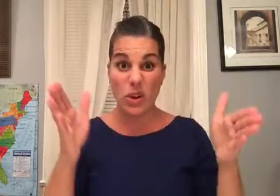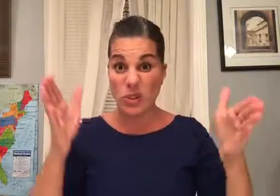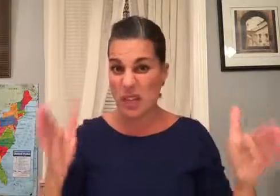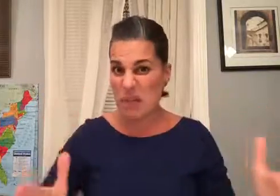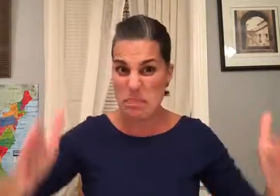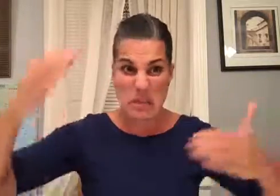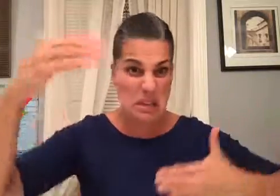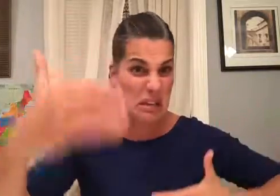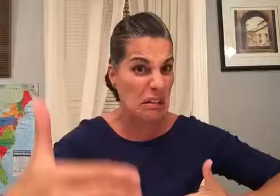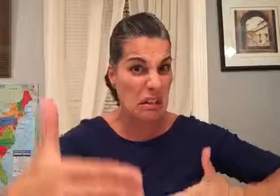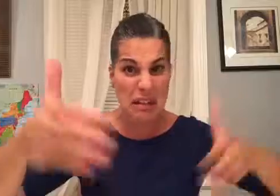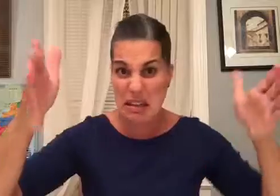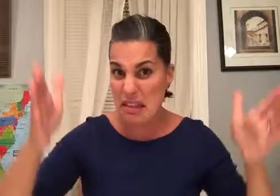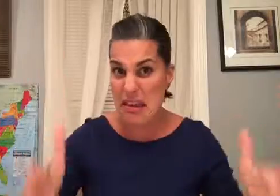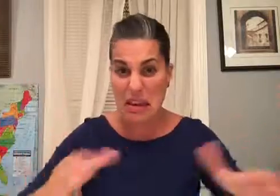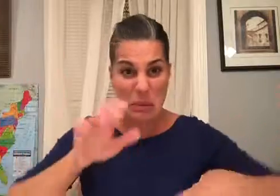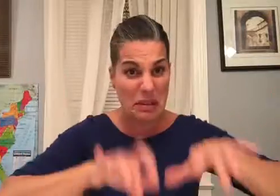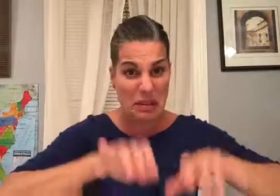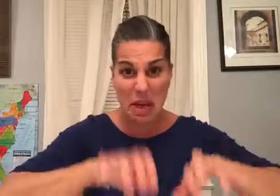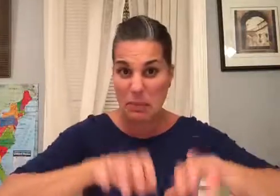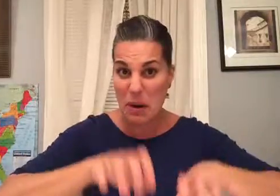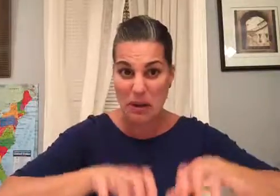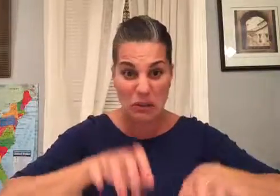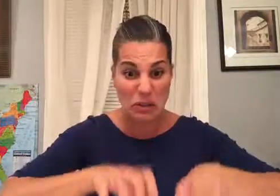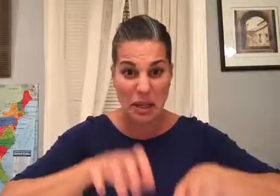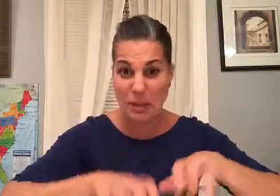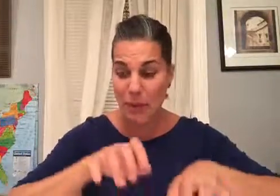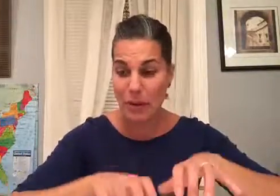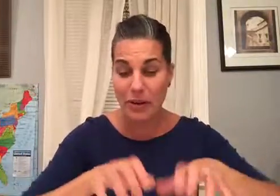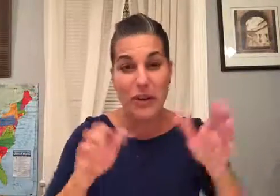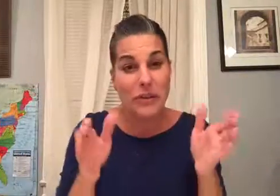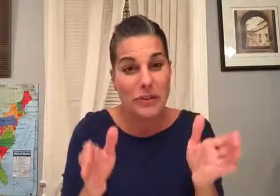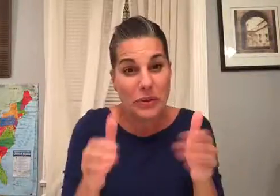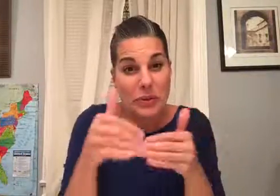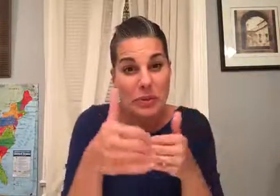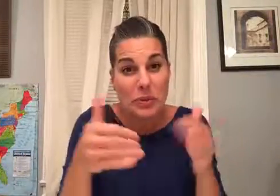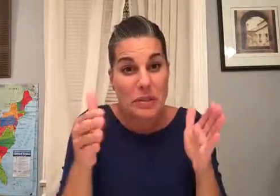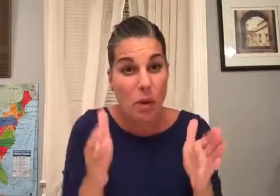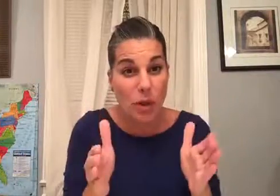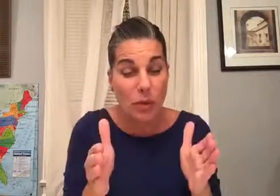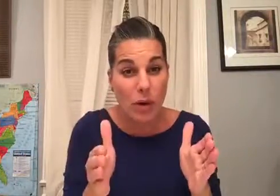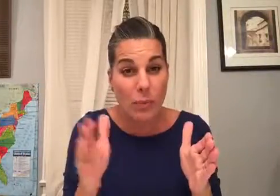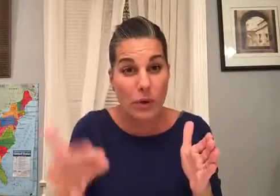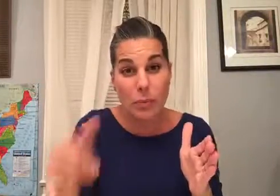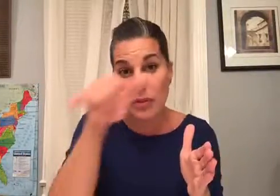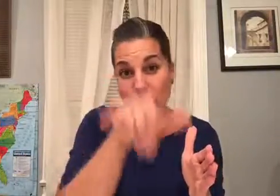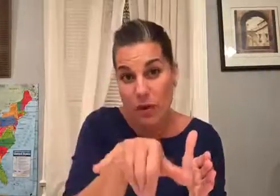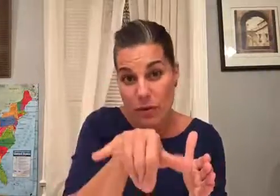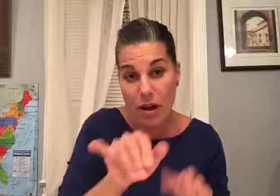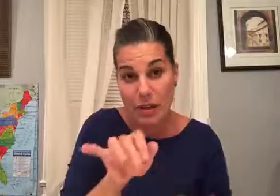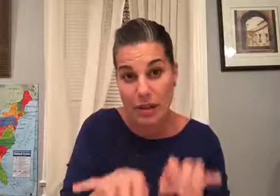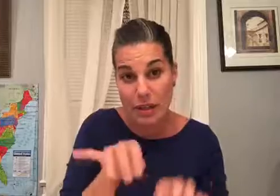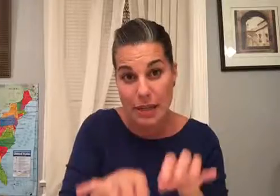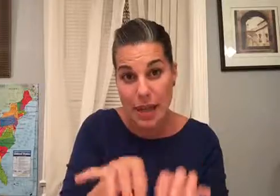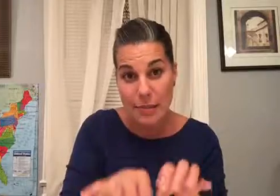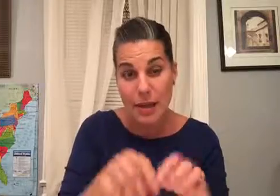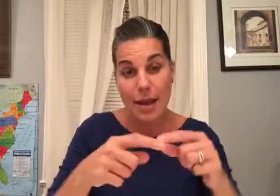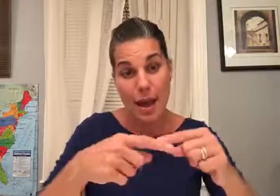told you it was like a big clunky thing with a typewriter. It looked like a typewriter turned into a smaller one where you put the phone on and you can type, and